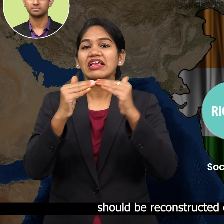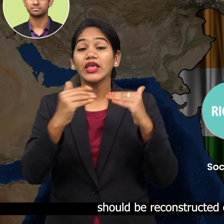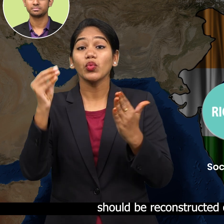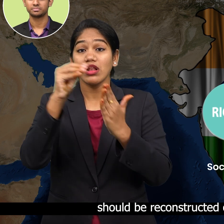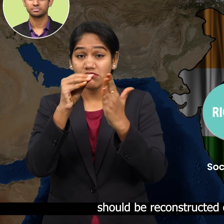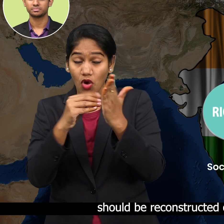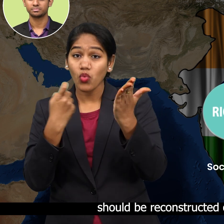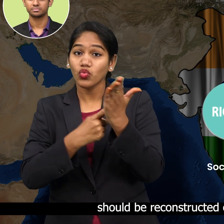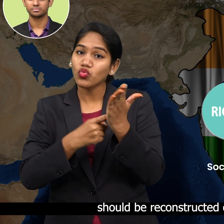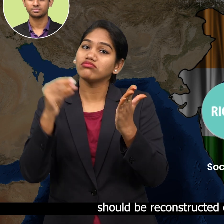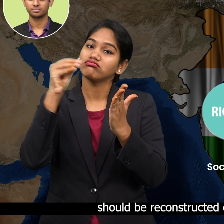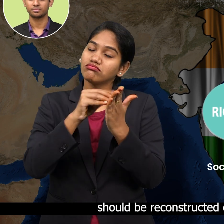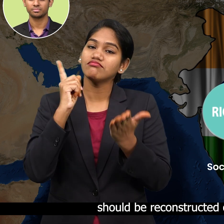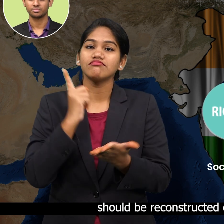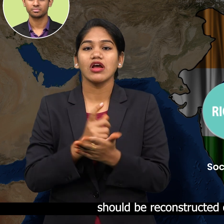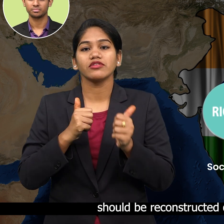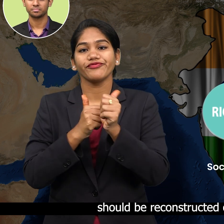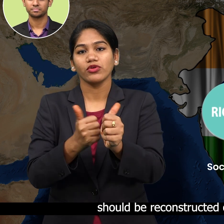equality.